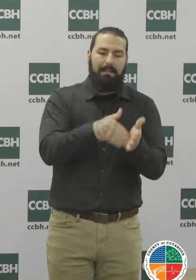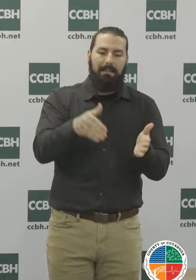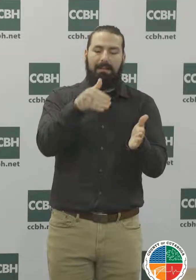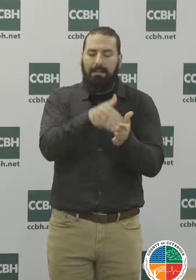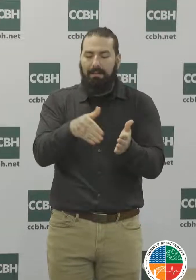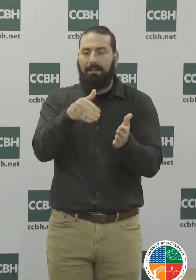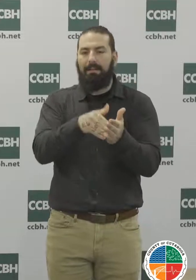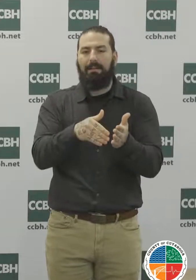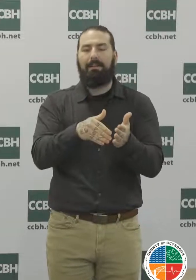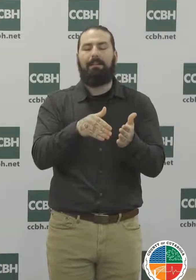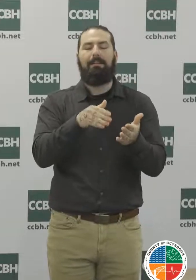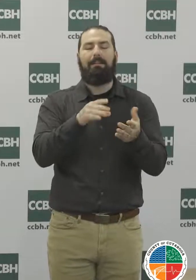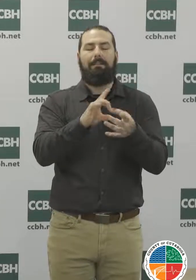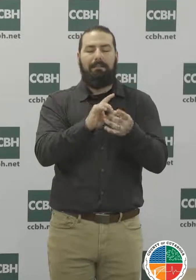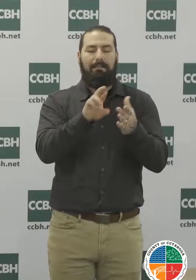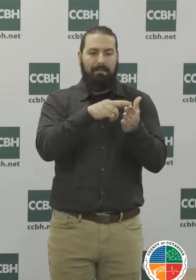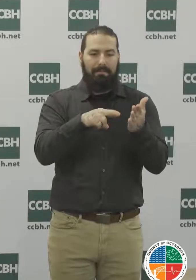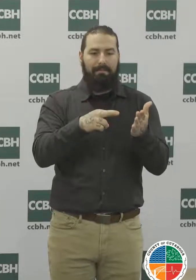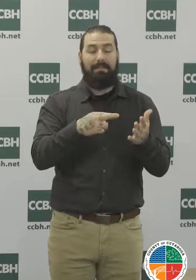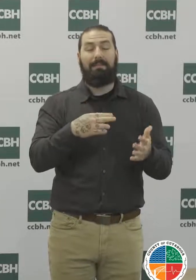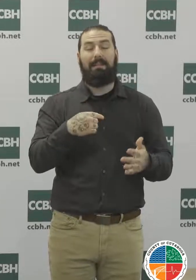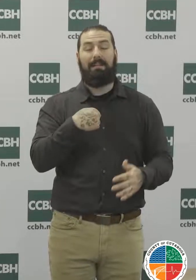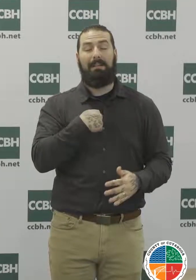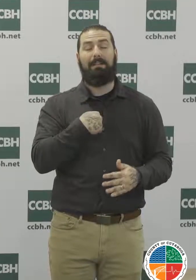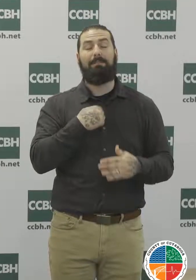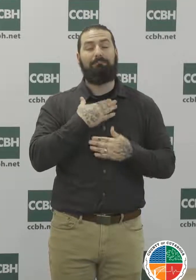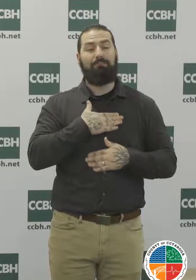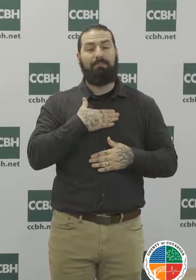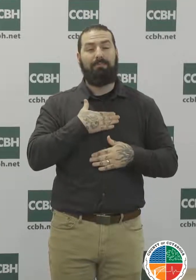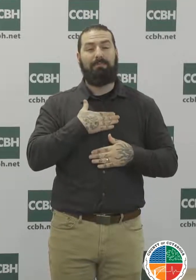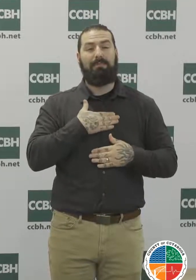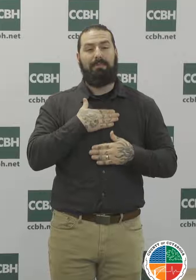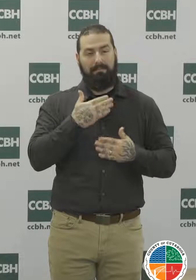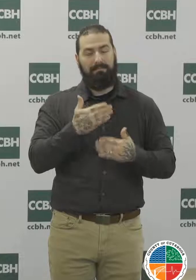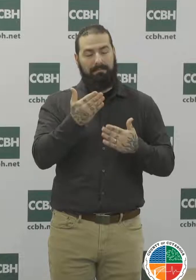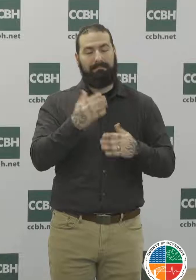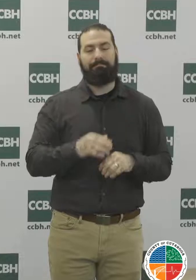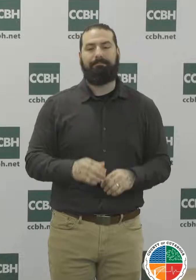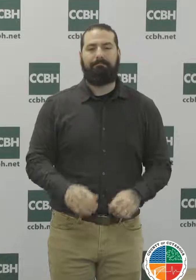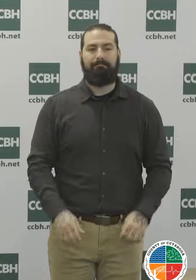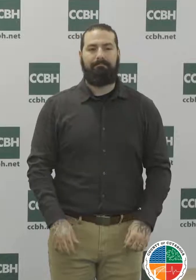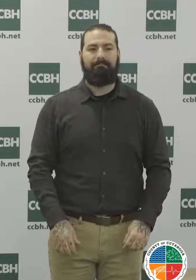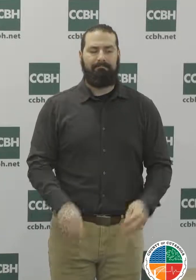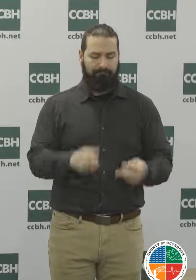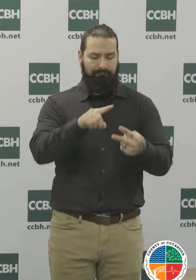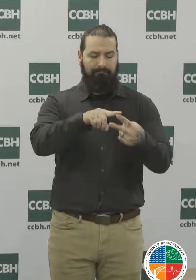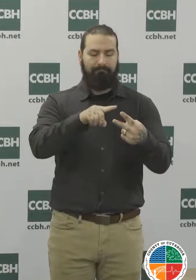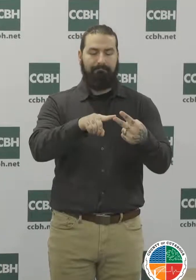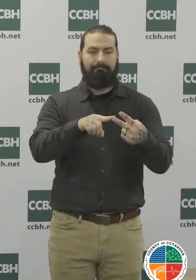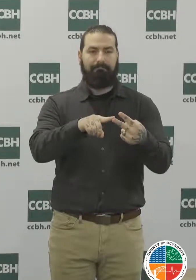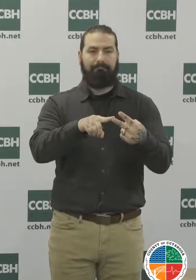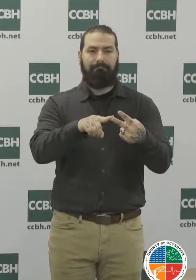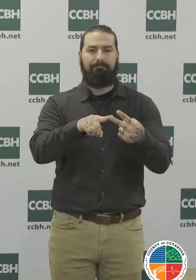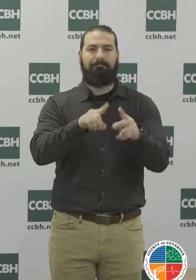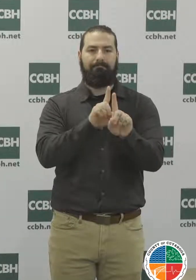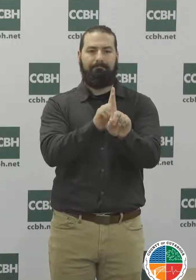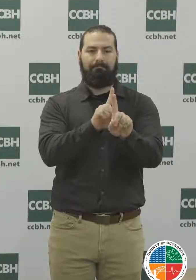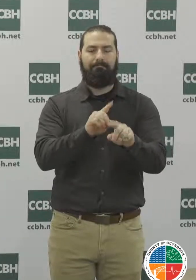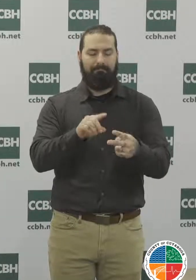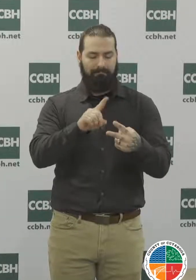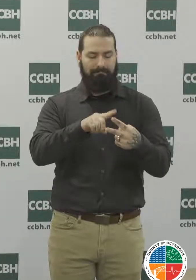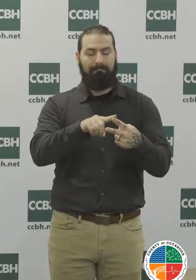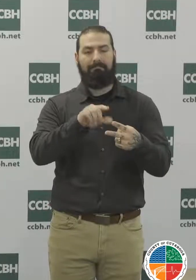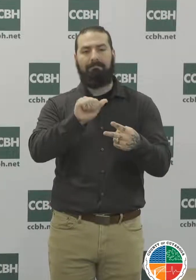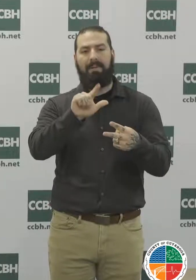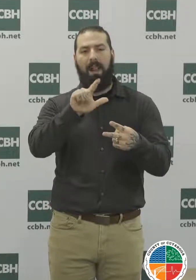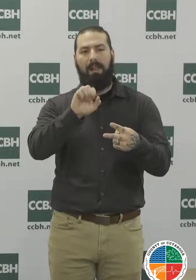sacrifice. I specifically wanted to mention two physician mentors at Wright State who guided me through medical school, Dr.